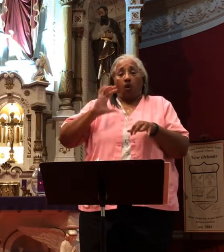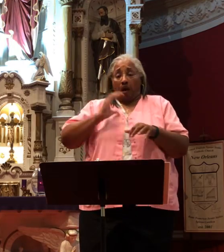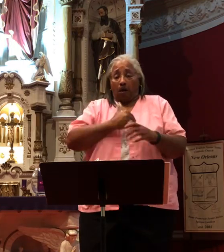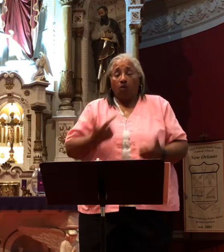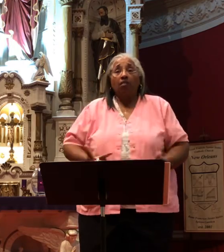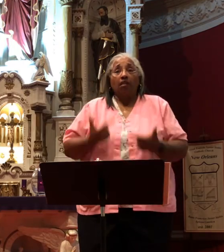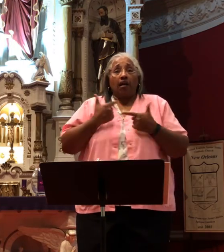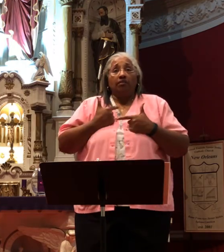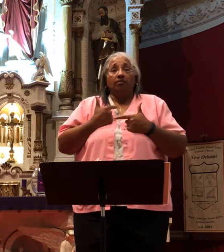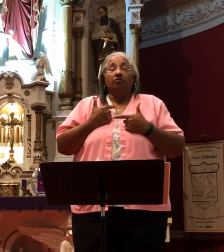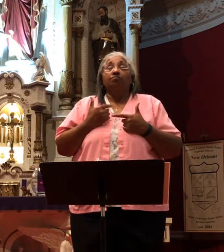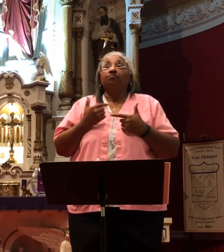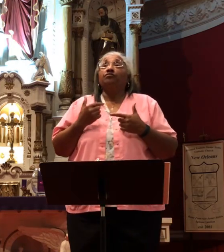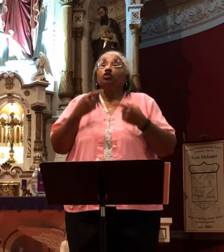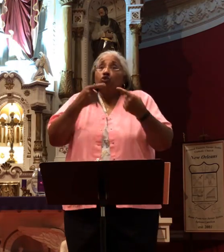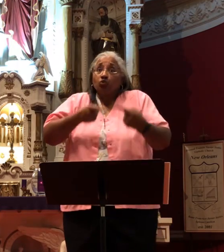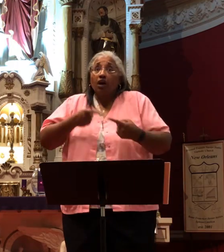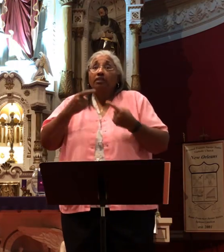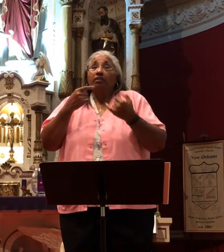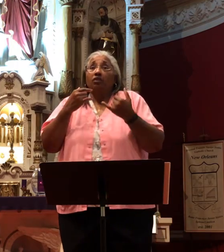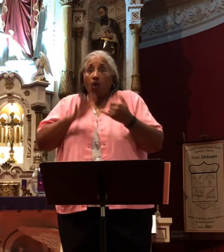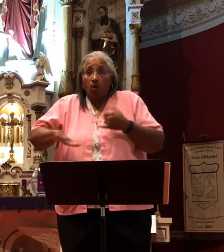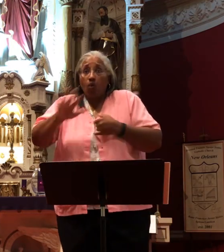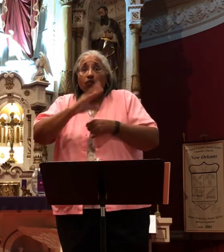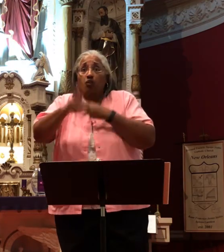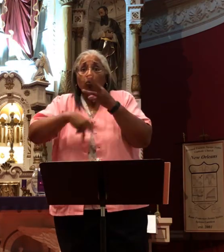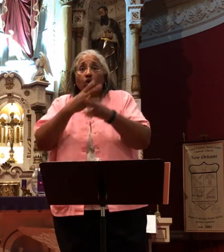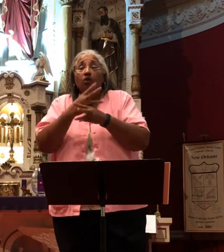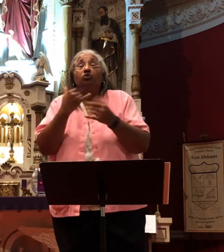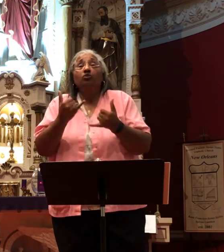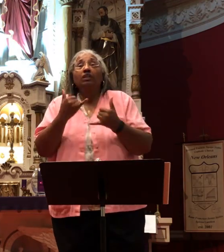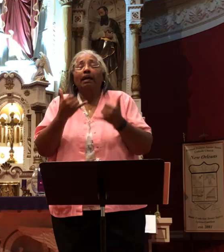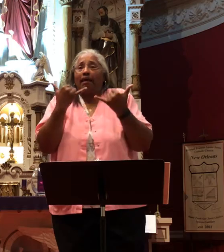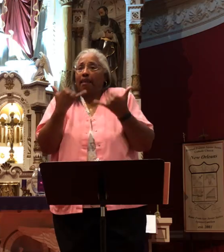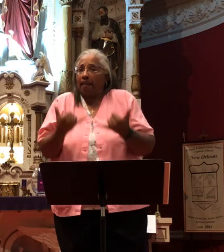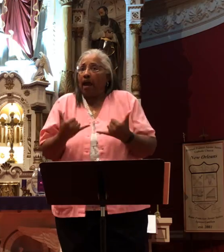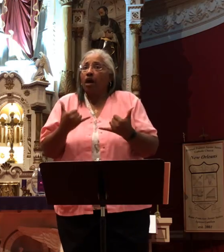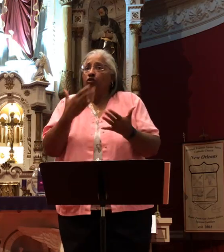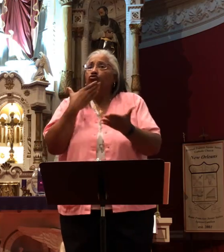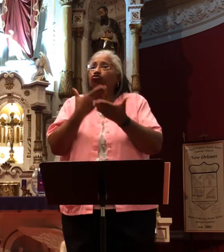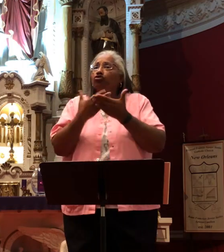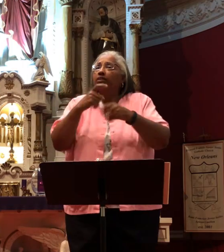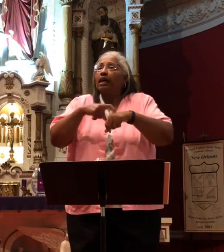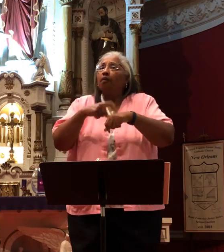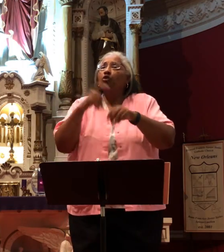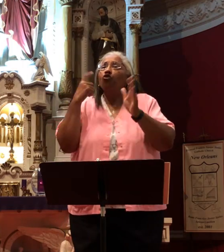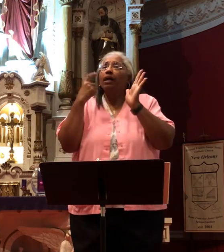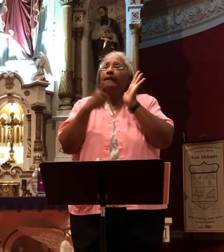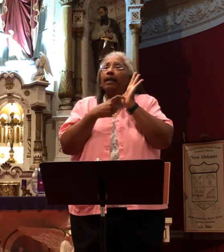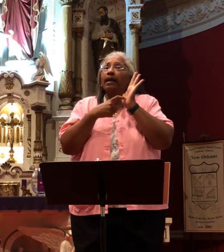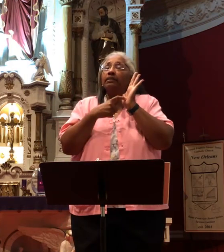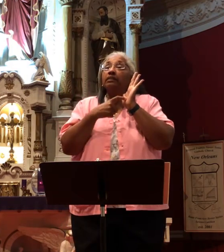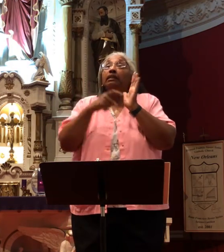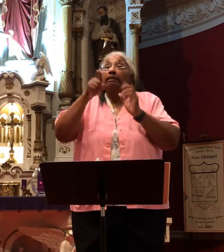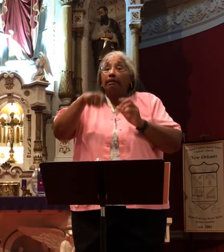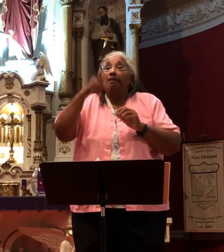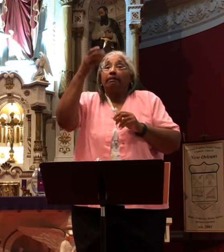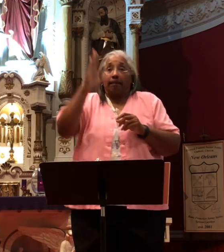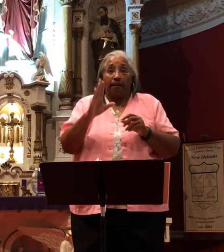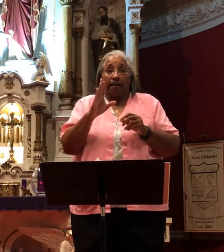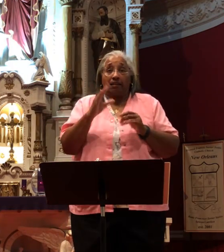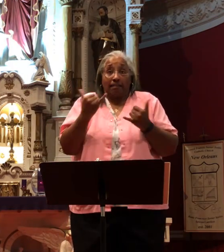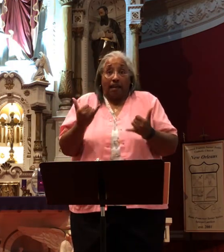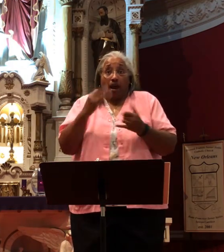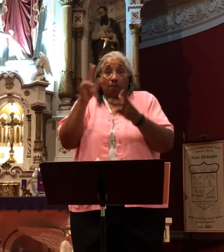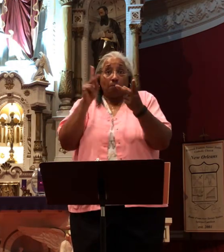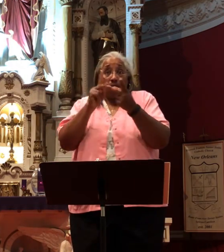in the world, perhaps there's no better time to realize that we are in need of God, that this is a perfect